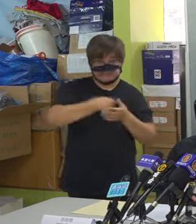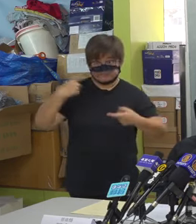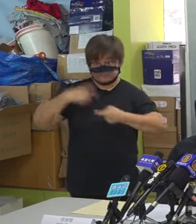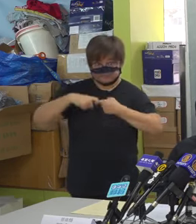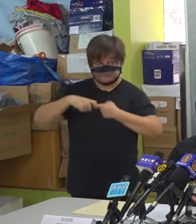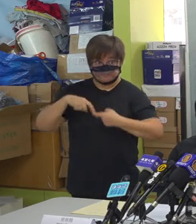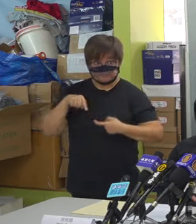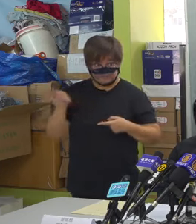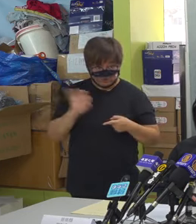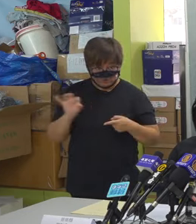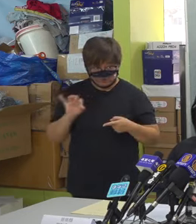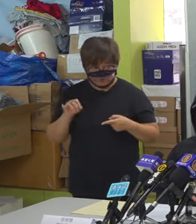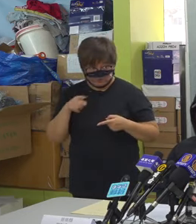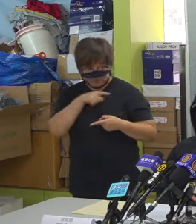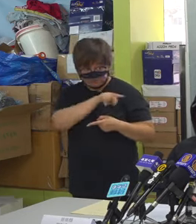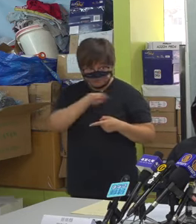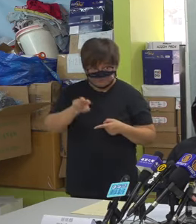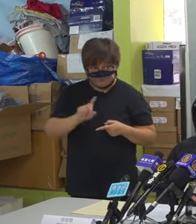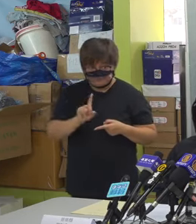The reporter has just asked us to comment